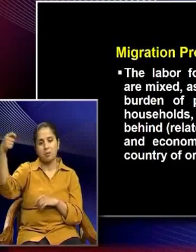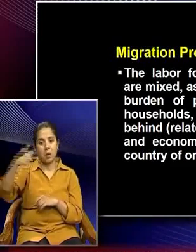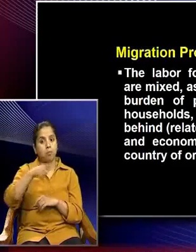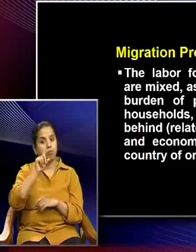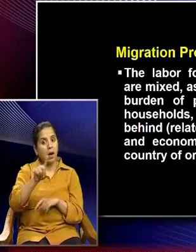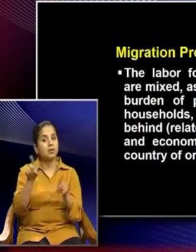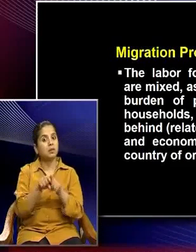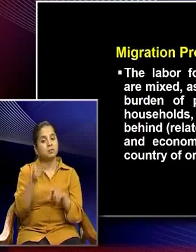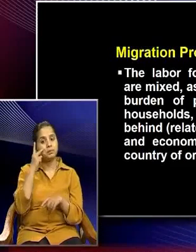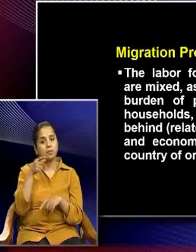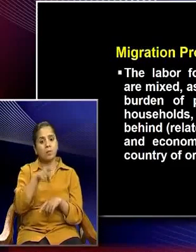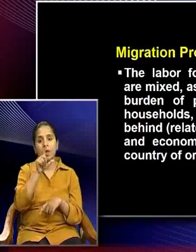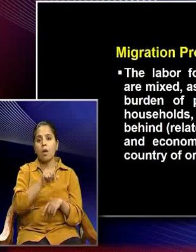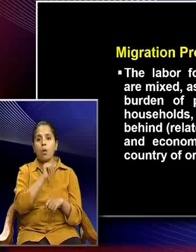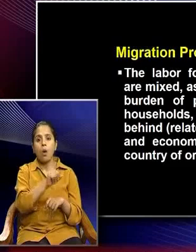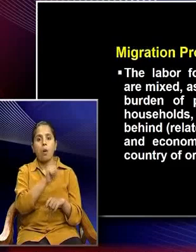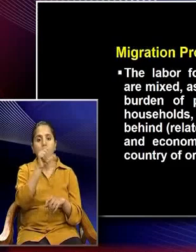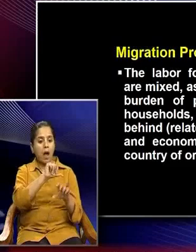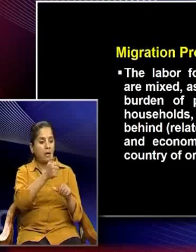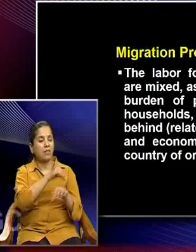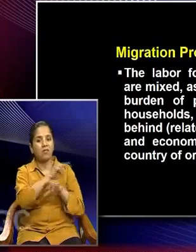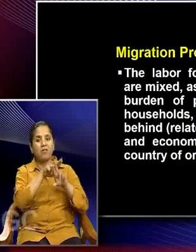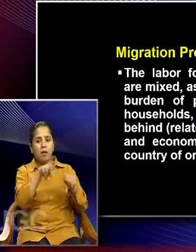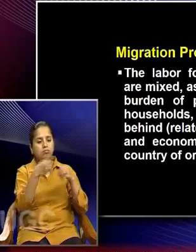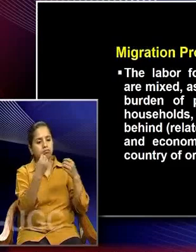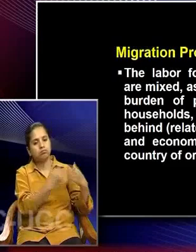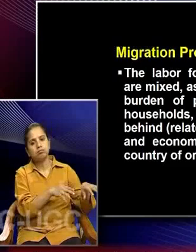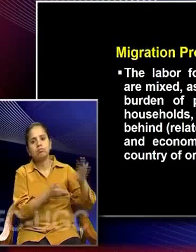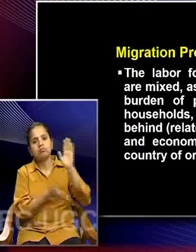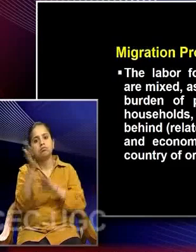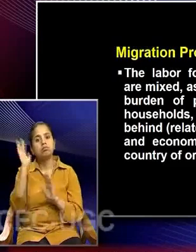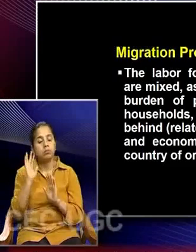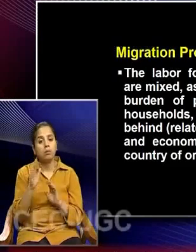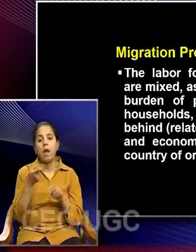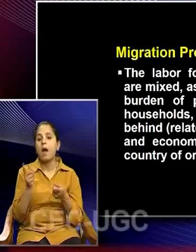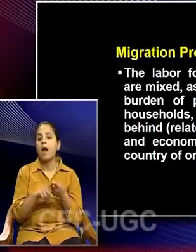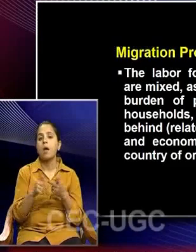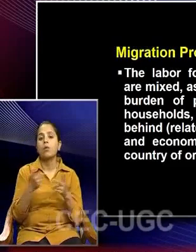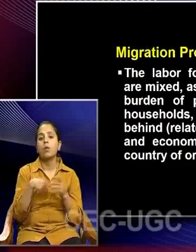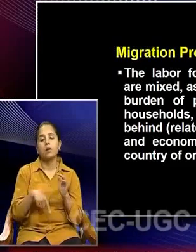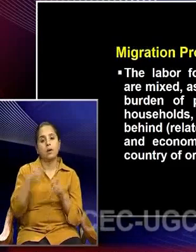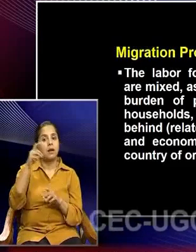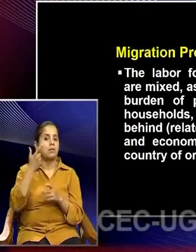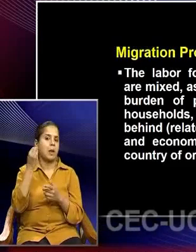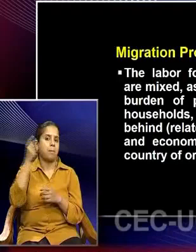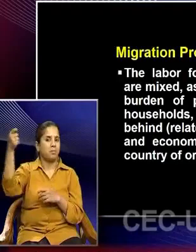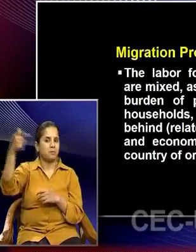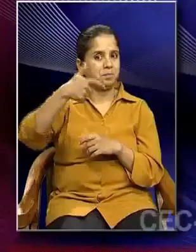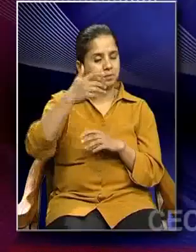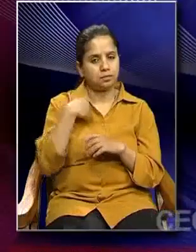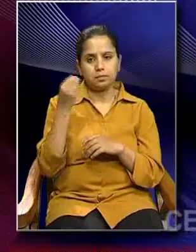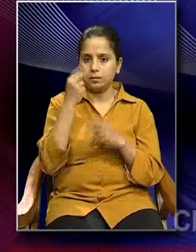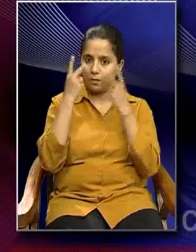hand also leaving others behind. So what is happening is, because of these remittances, in some cases it has been seen